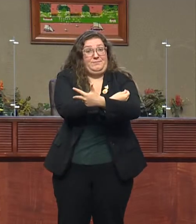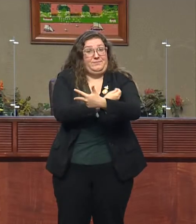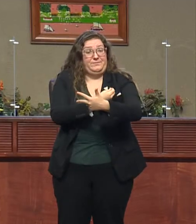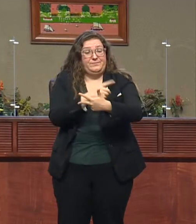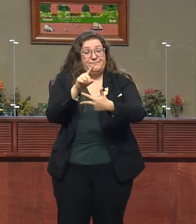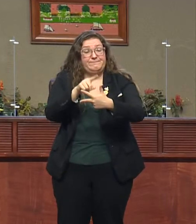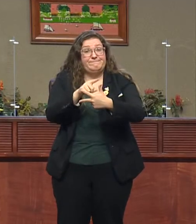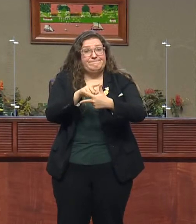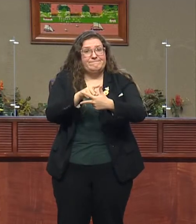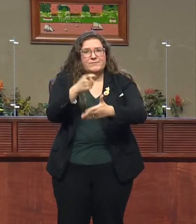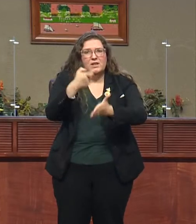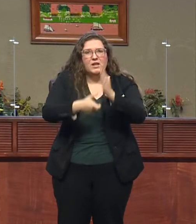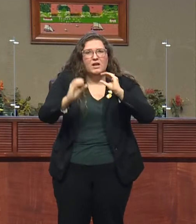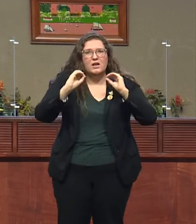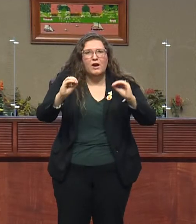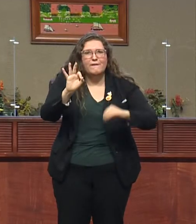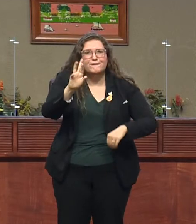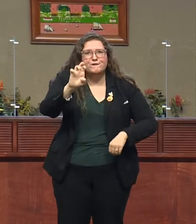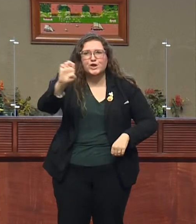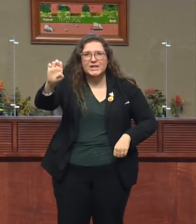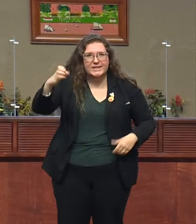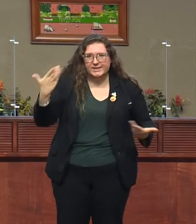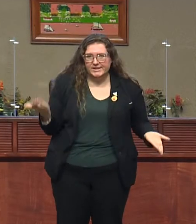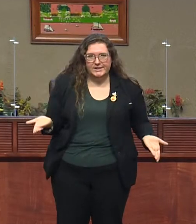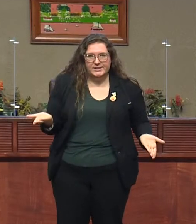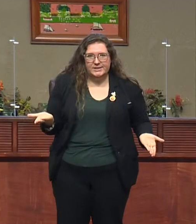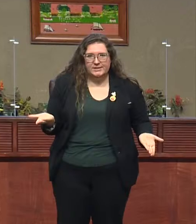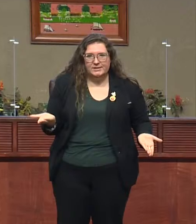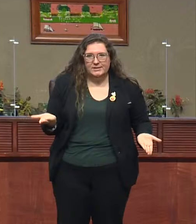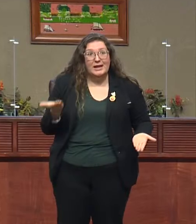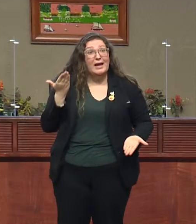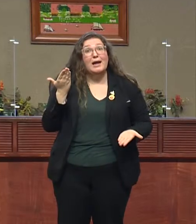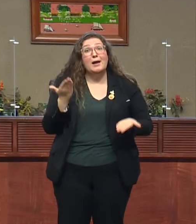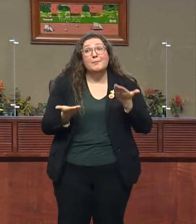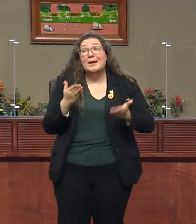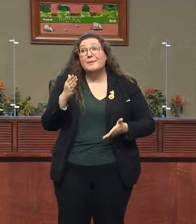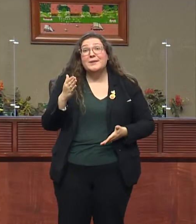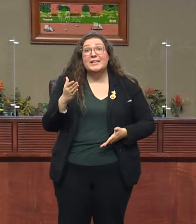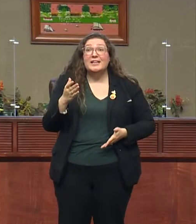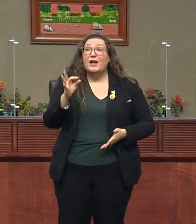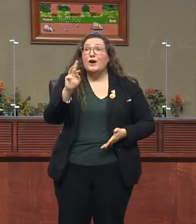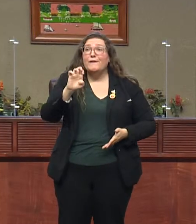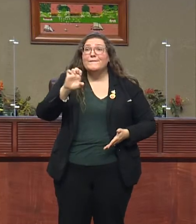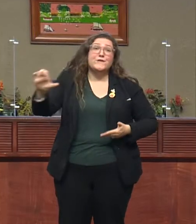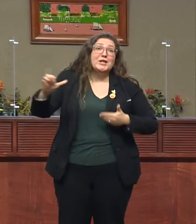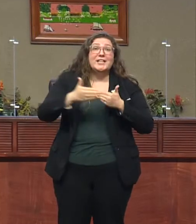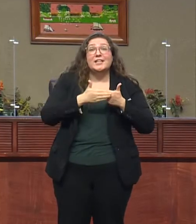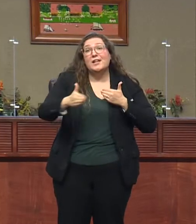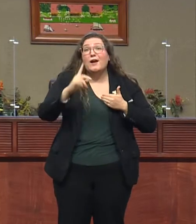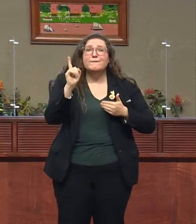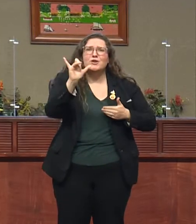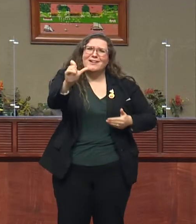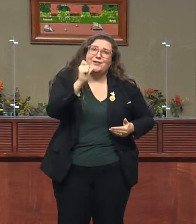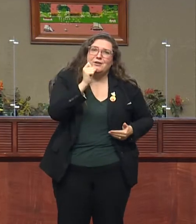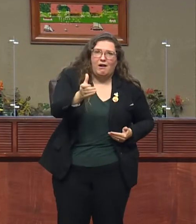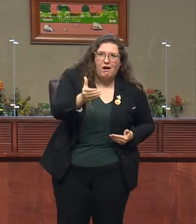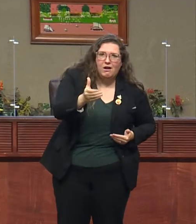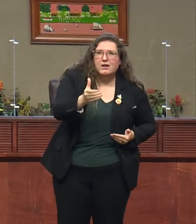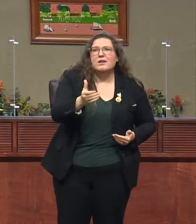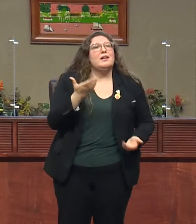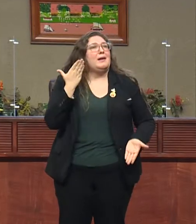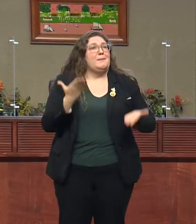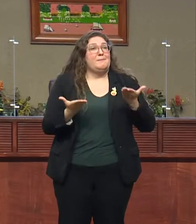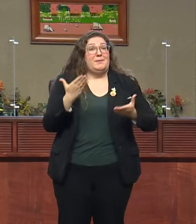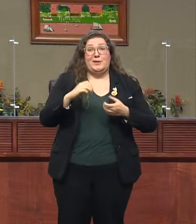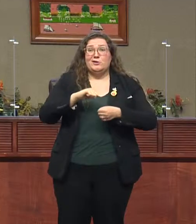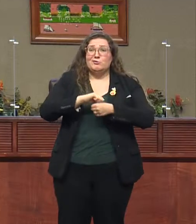First, it's free, and it may not be free forever. At some point, things could switch in the future when the pandemic